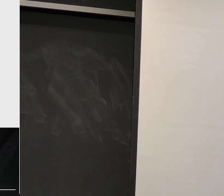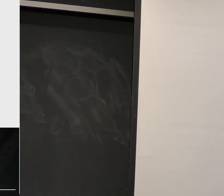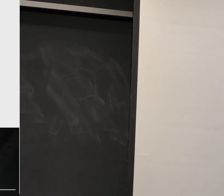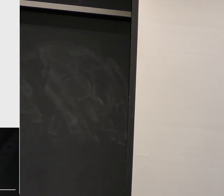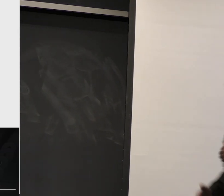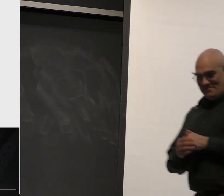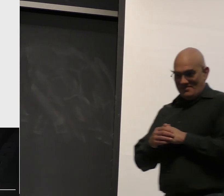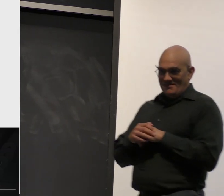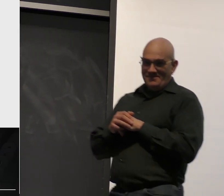good job.